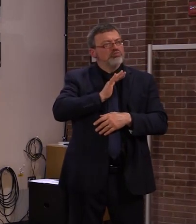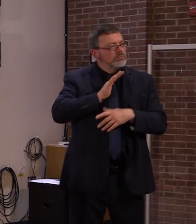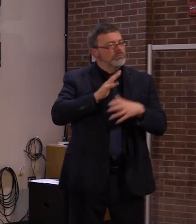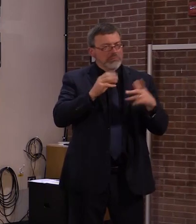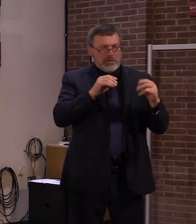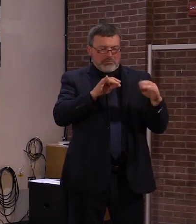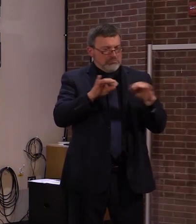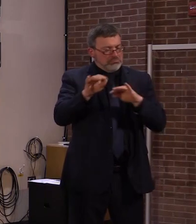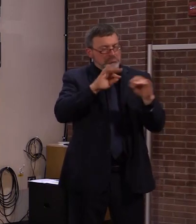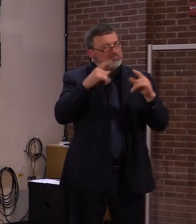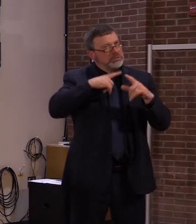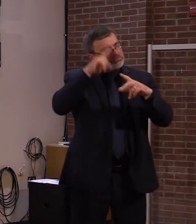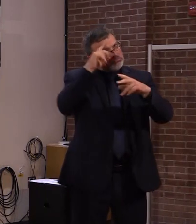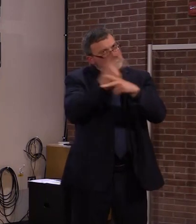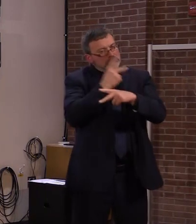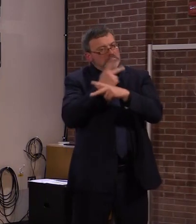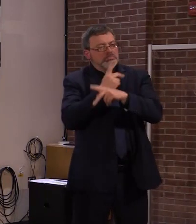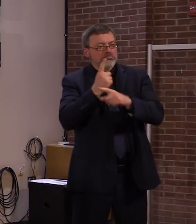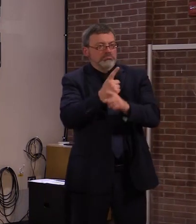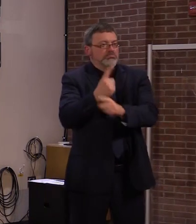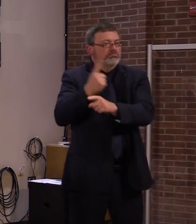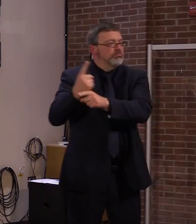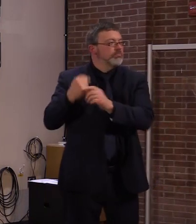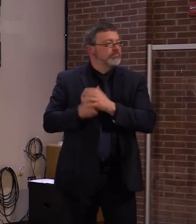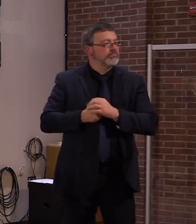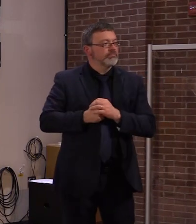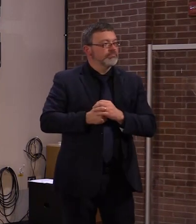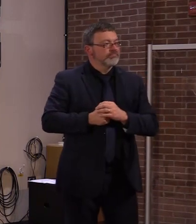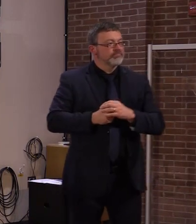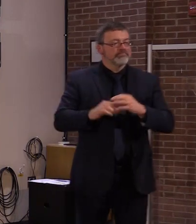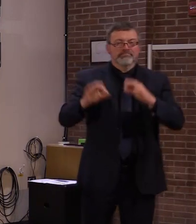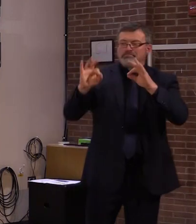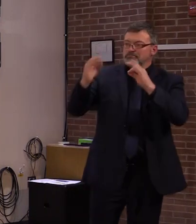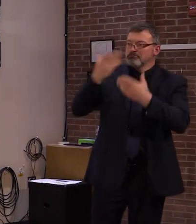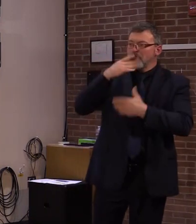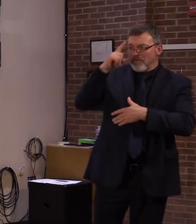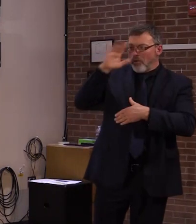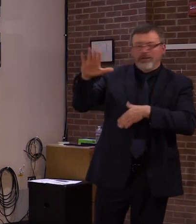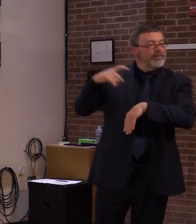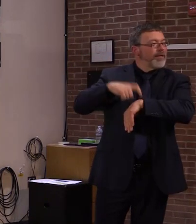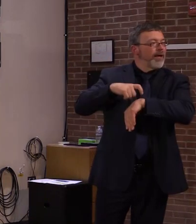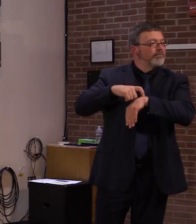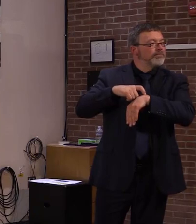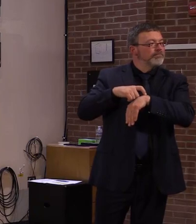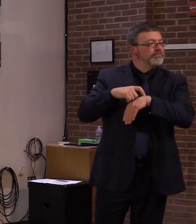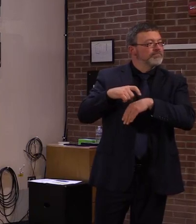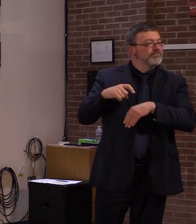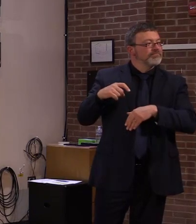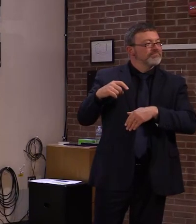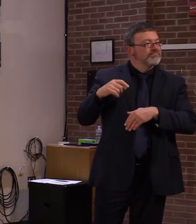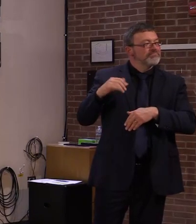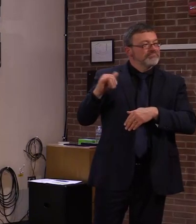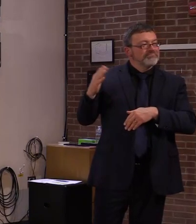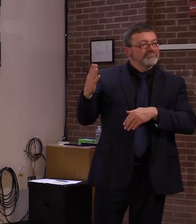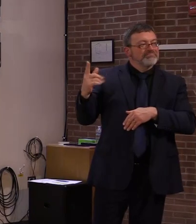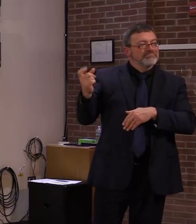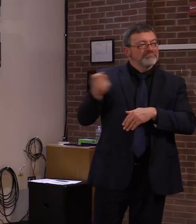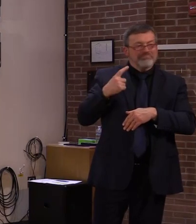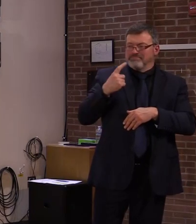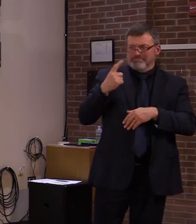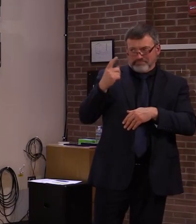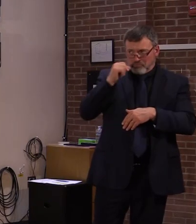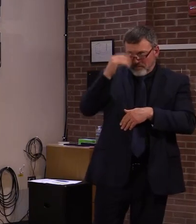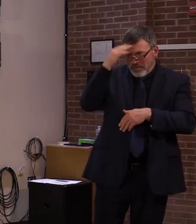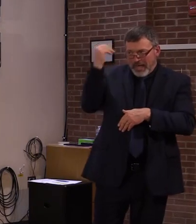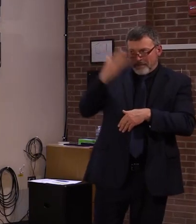Okay. Thank you for your time, and I look forward to your response to my earlier question. We will get that to you in a timely